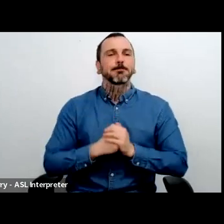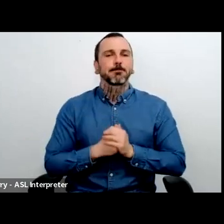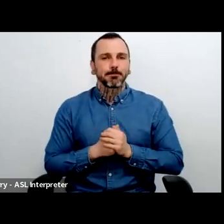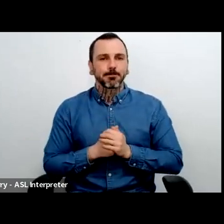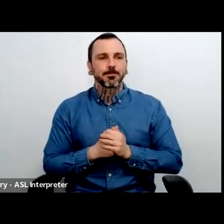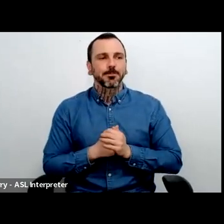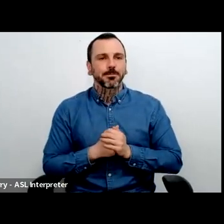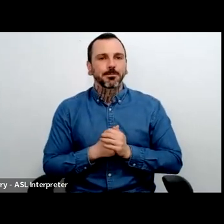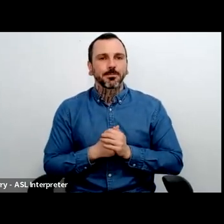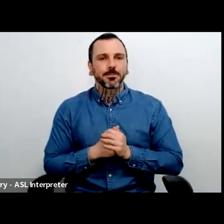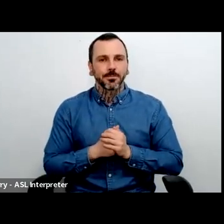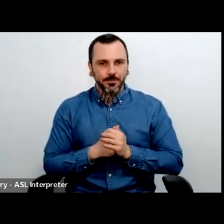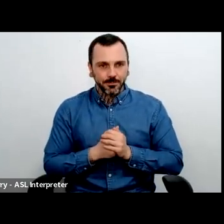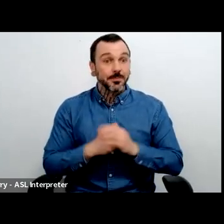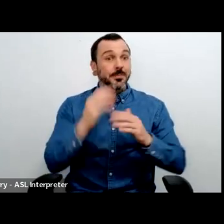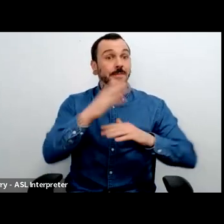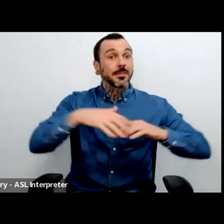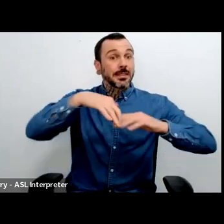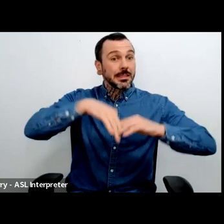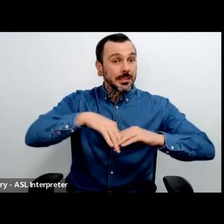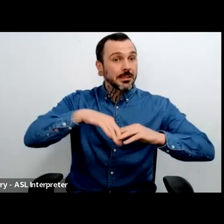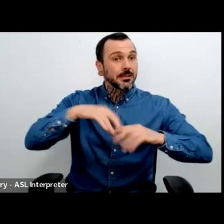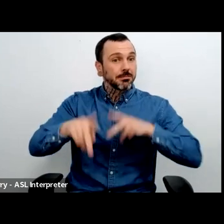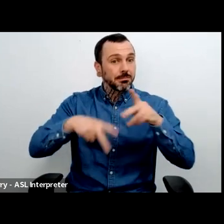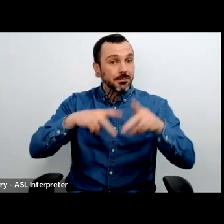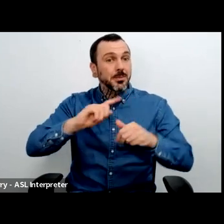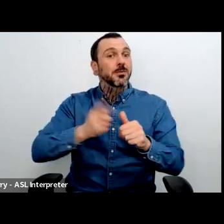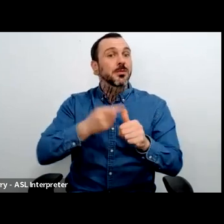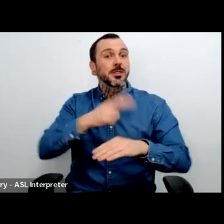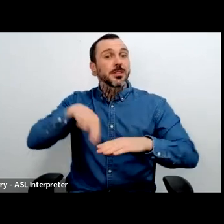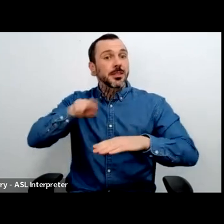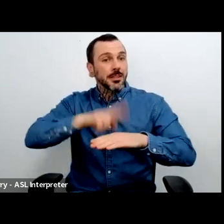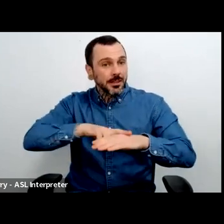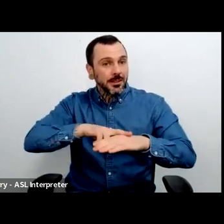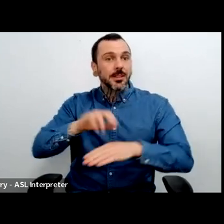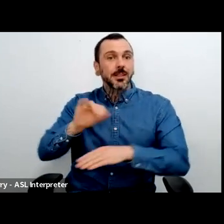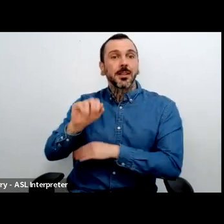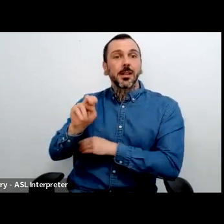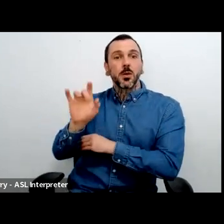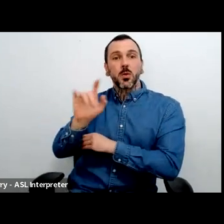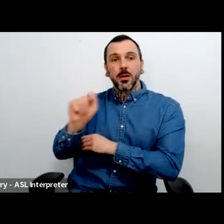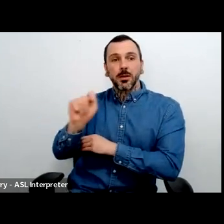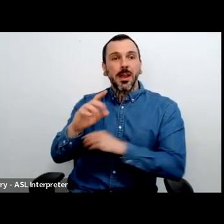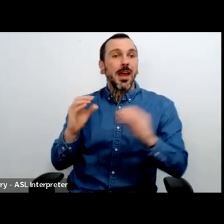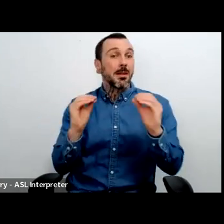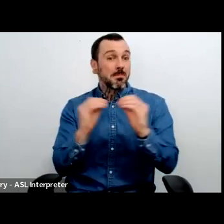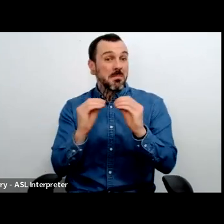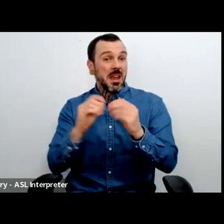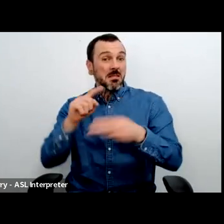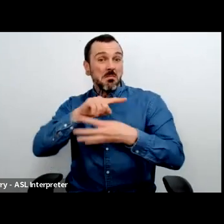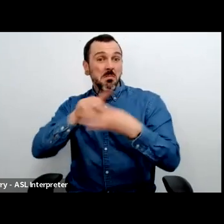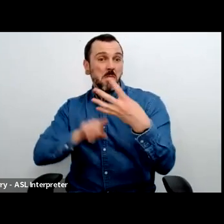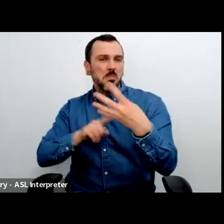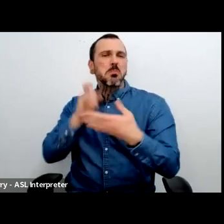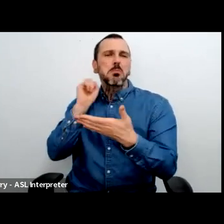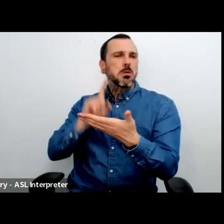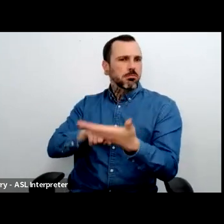shared history with Indigenous, First Nations, Inuit, and Métis peoples in Canada.